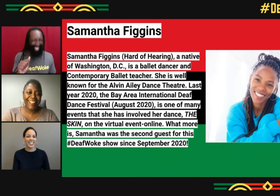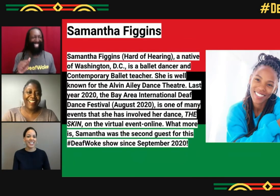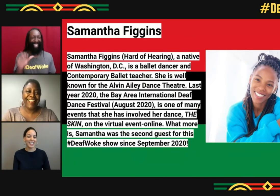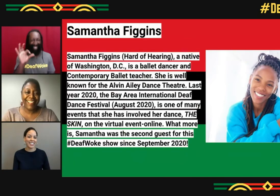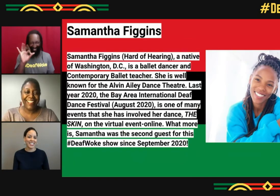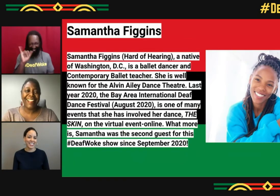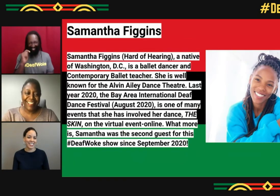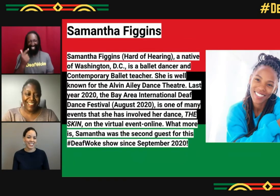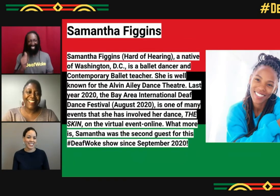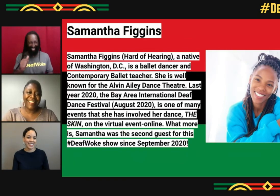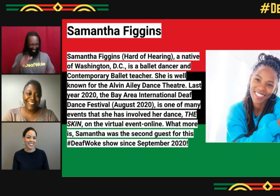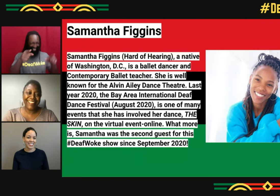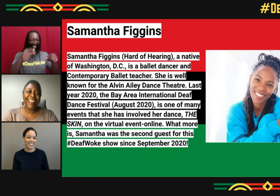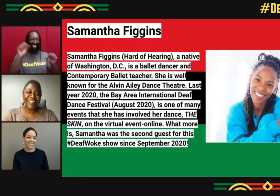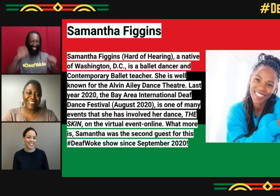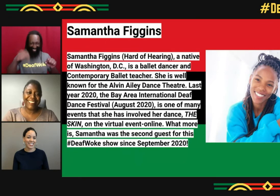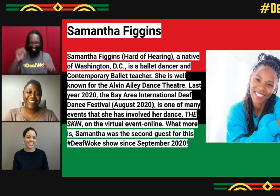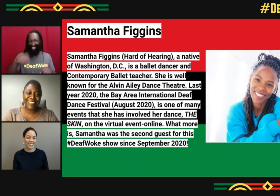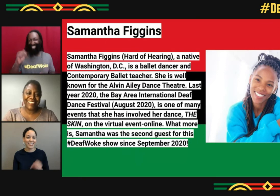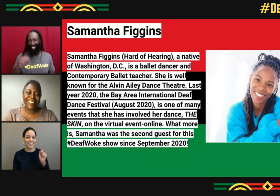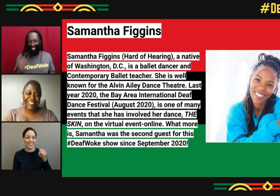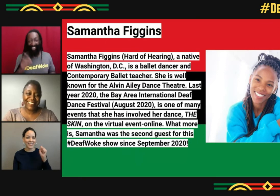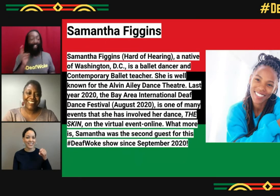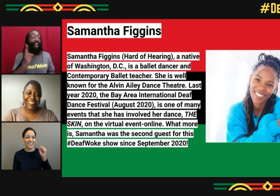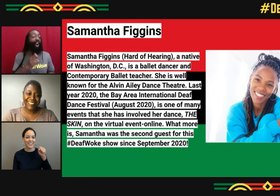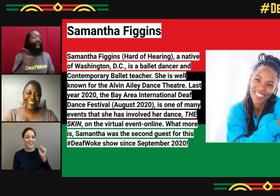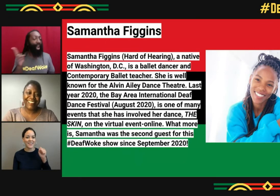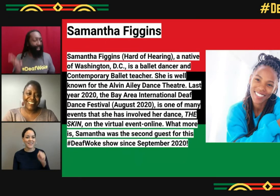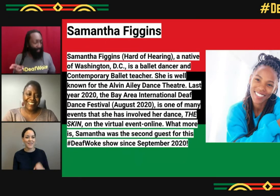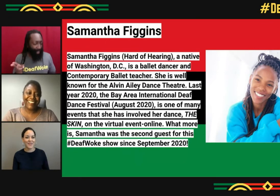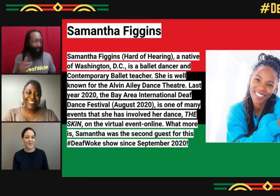Yeah, Samantha Figgins. Yes.